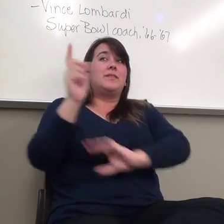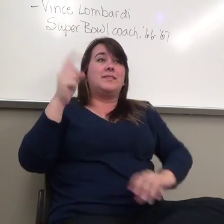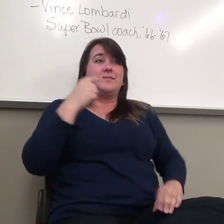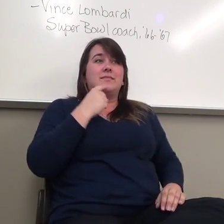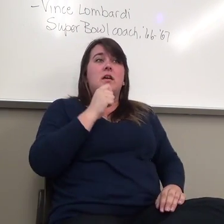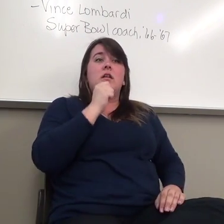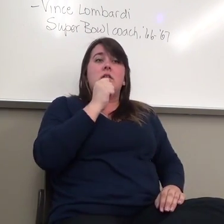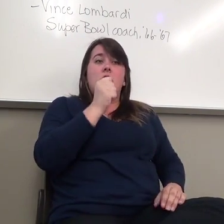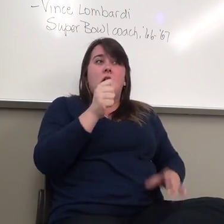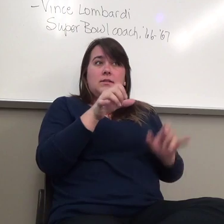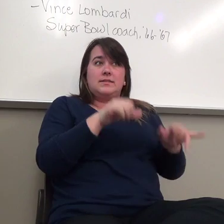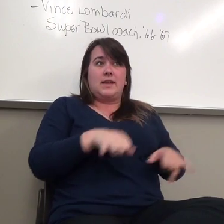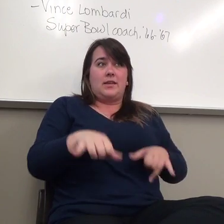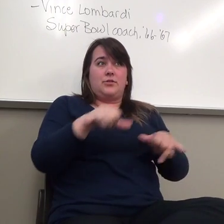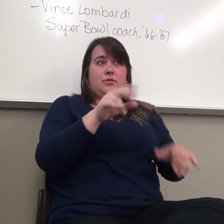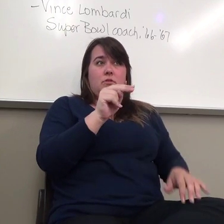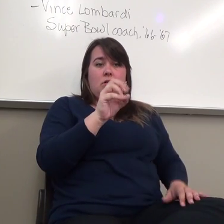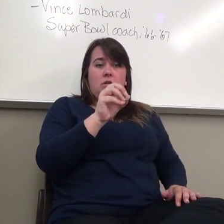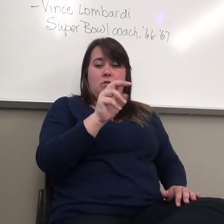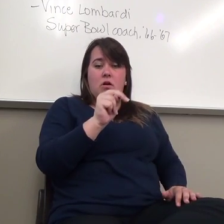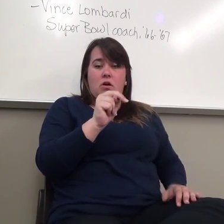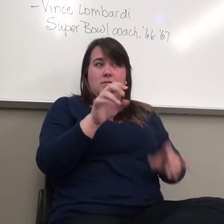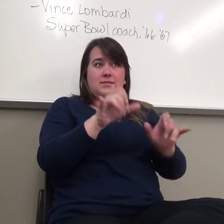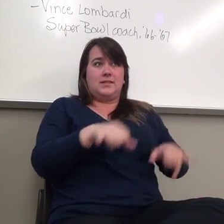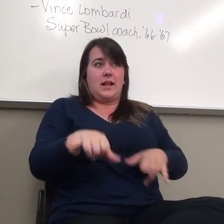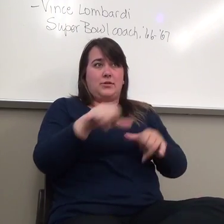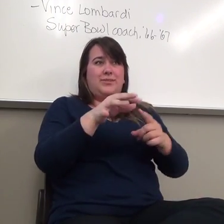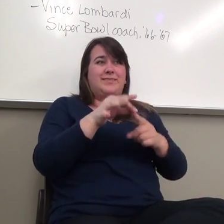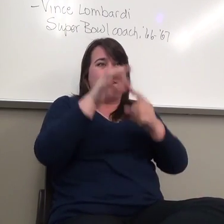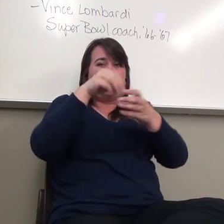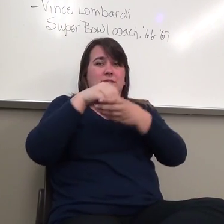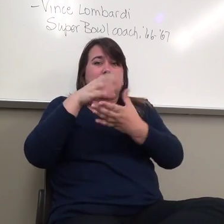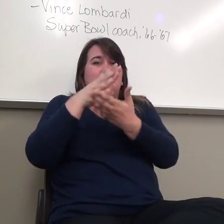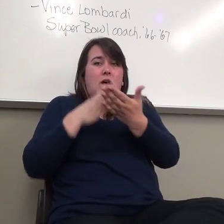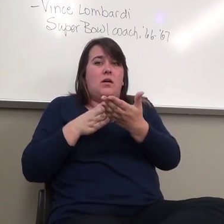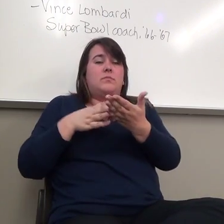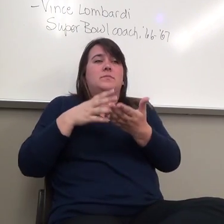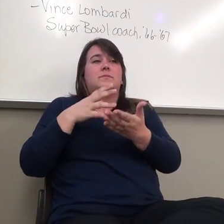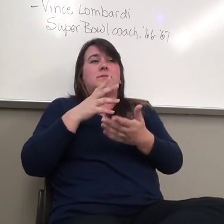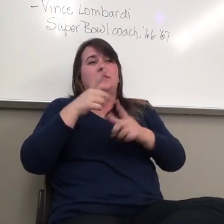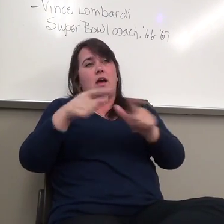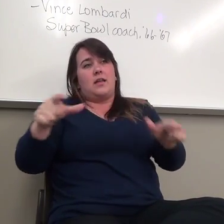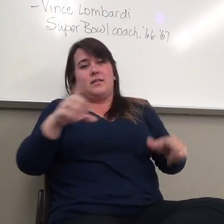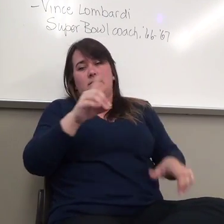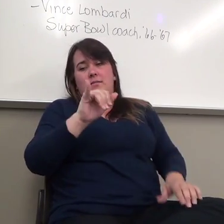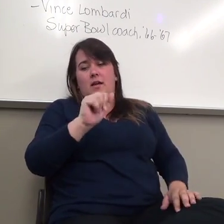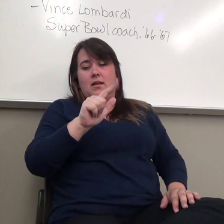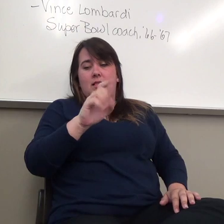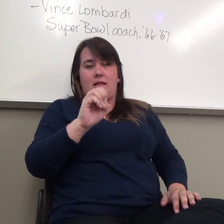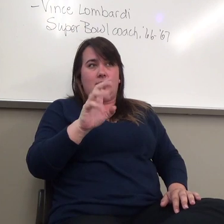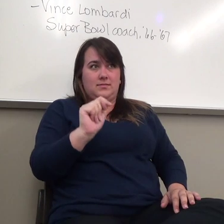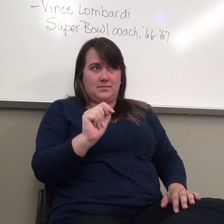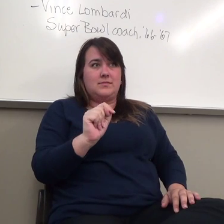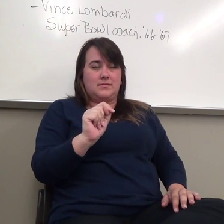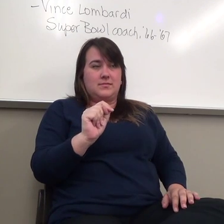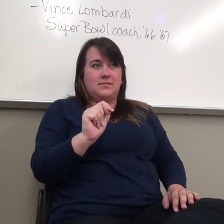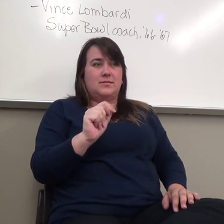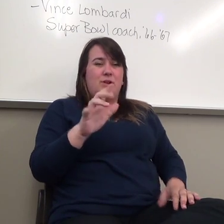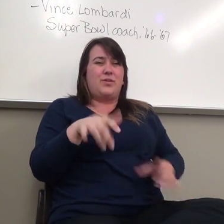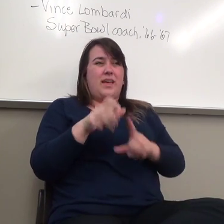non-standard, except in some dialects. And as we know, dialect, that's kind of that statement, non-standard